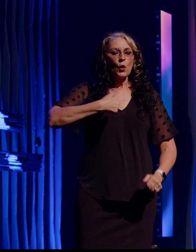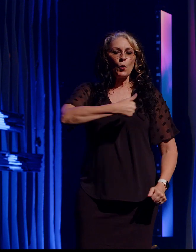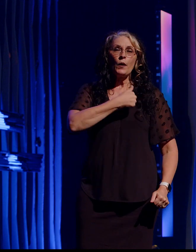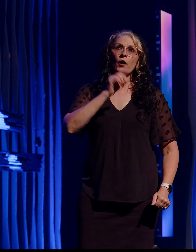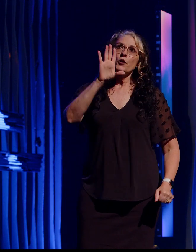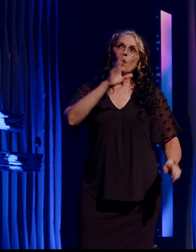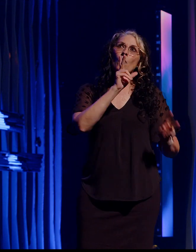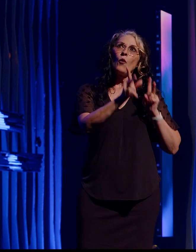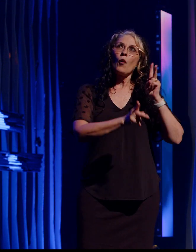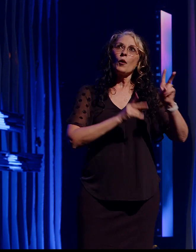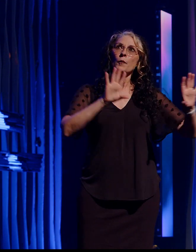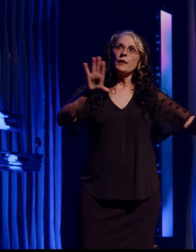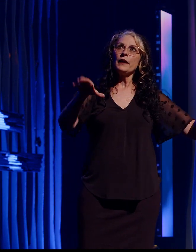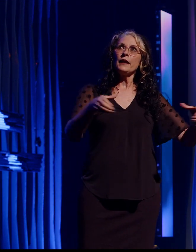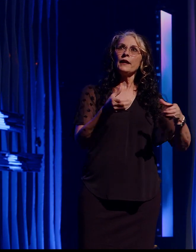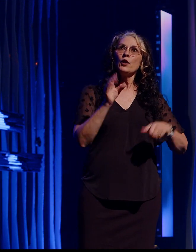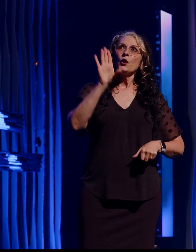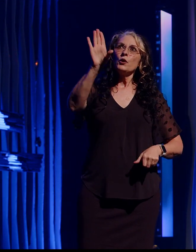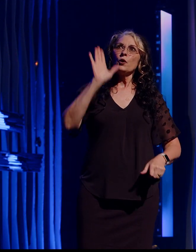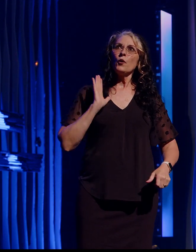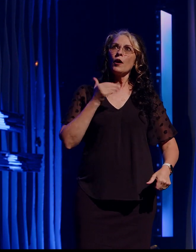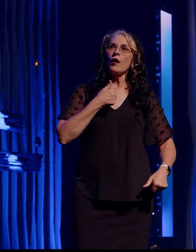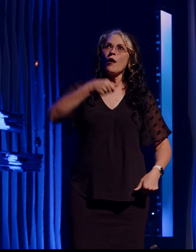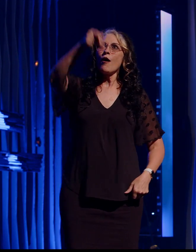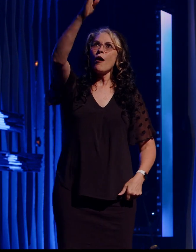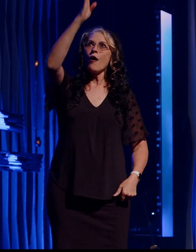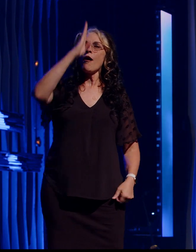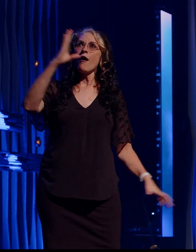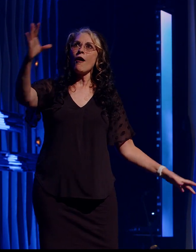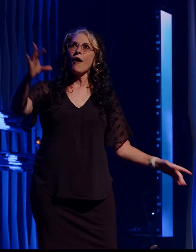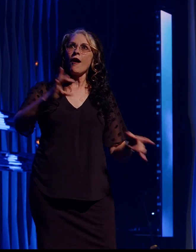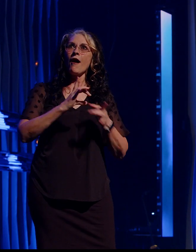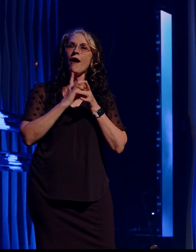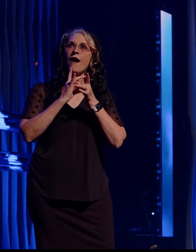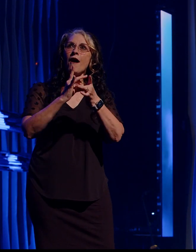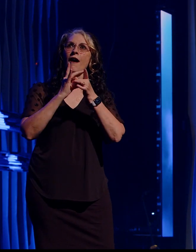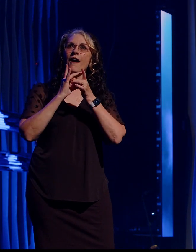your people. You are